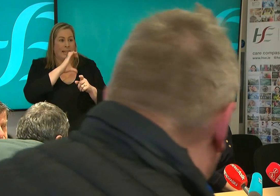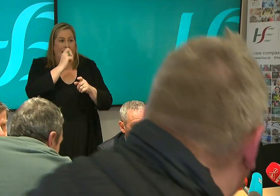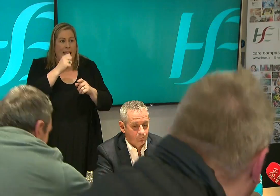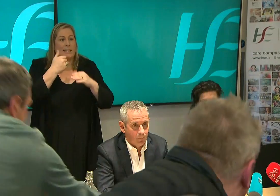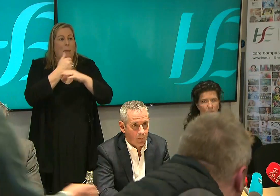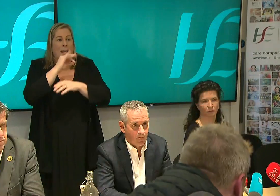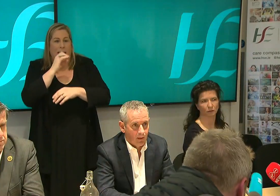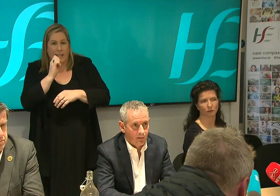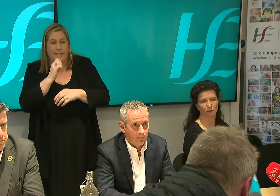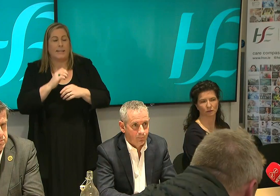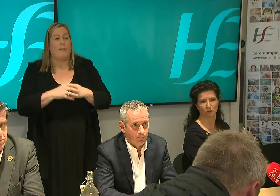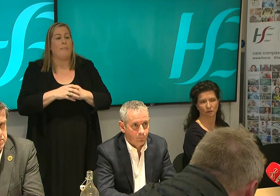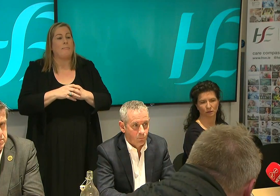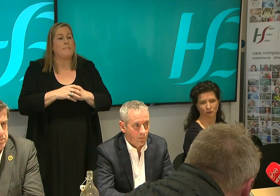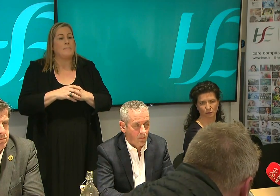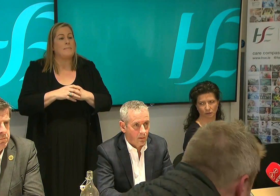Okay, front there,